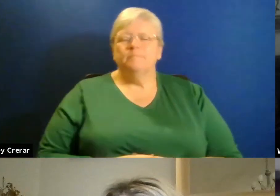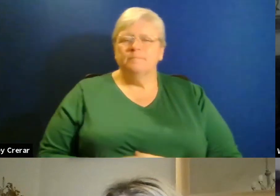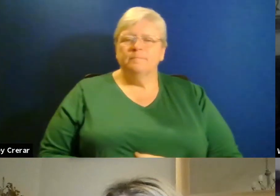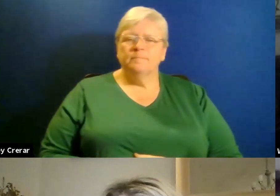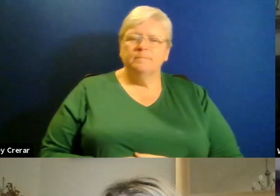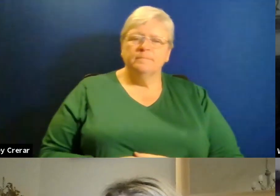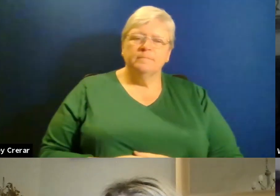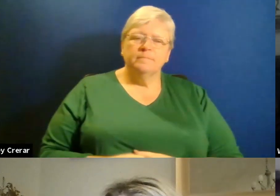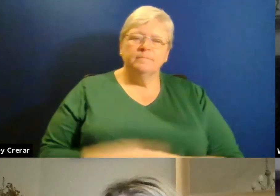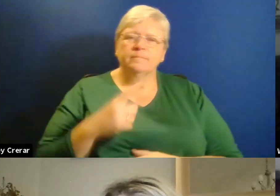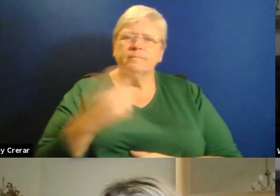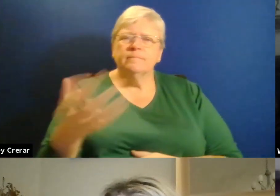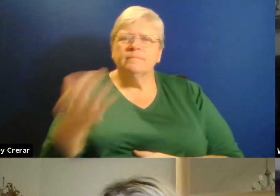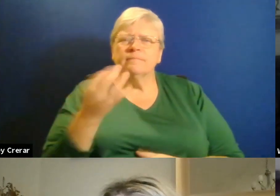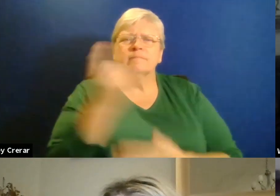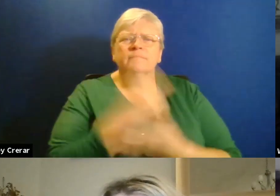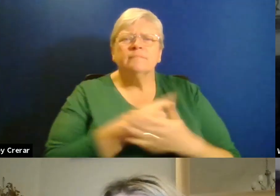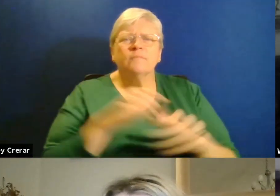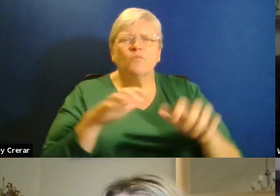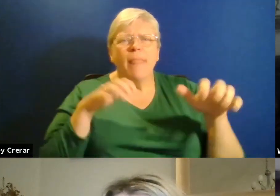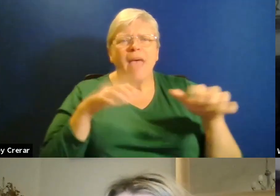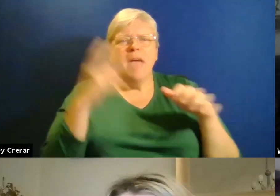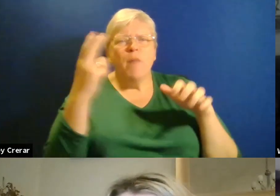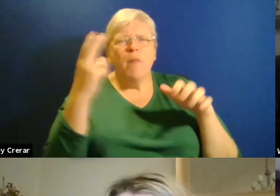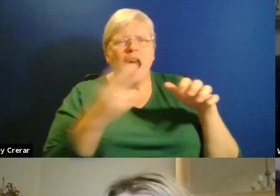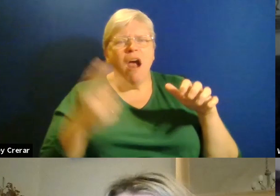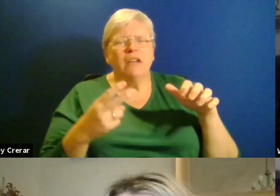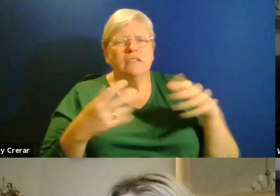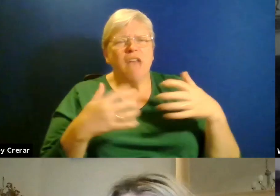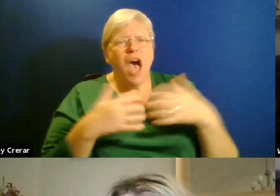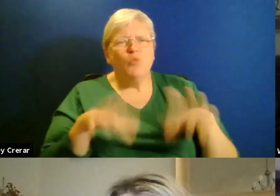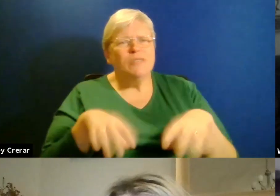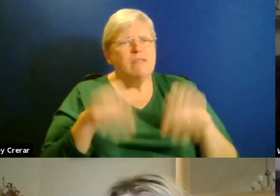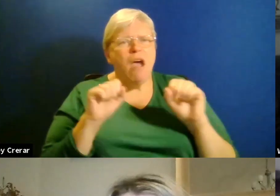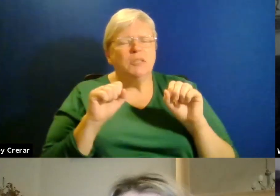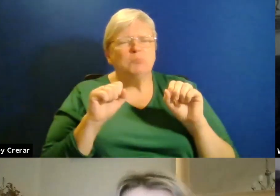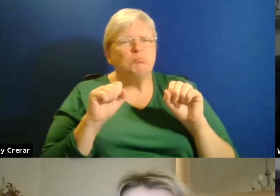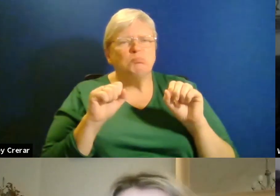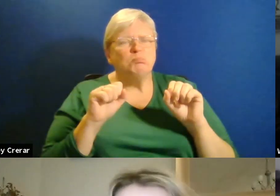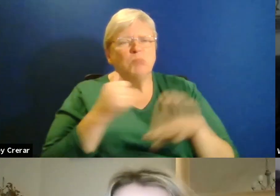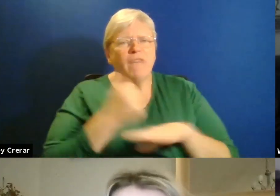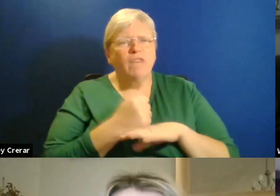And someone's asking about Leopard Arts. How did Leopard Arts start, basically? How was it founded?